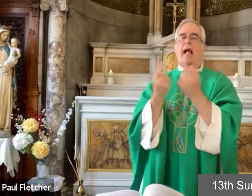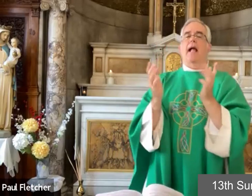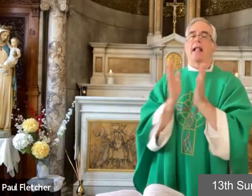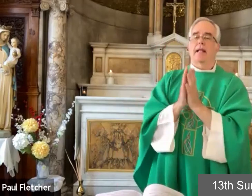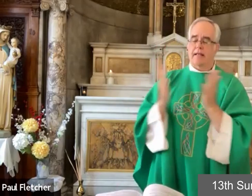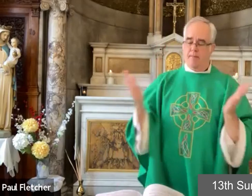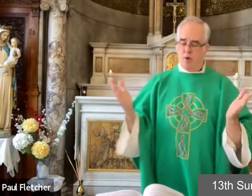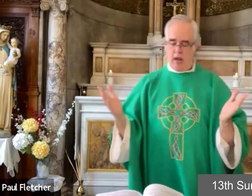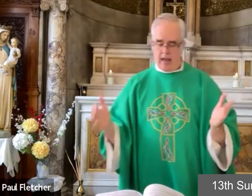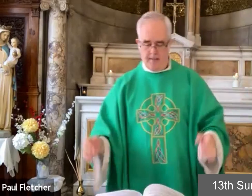Let us pray.